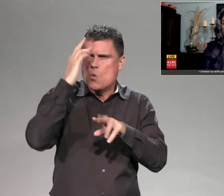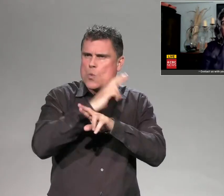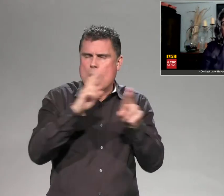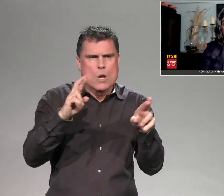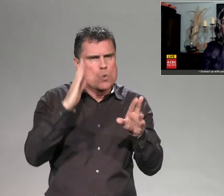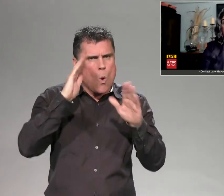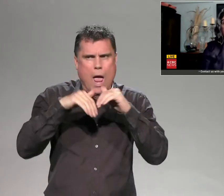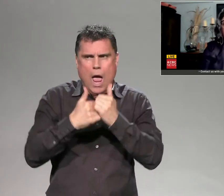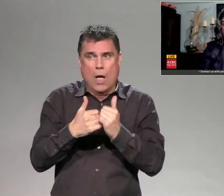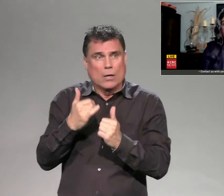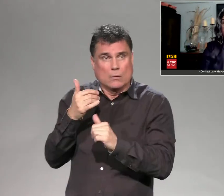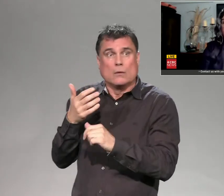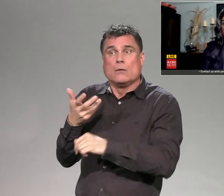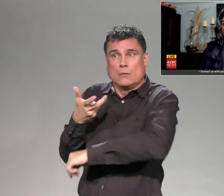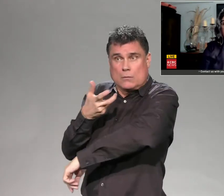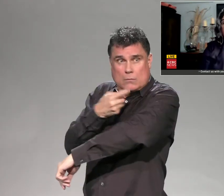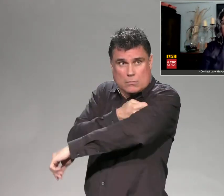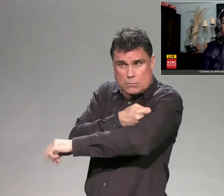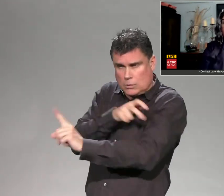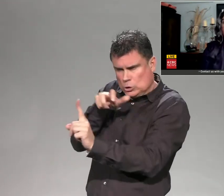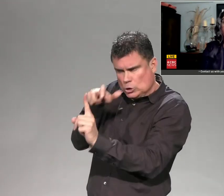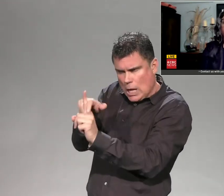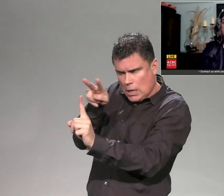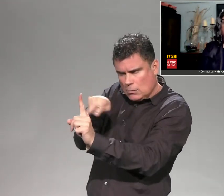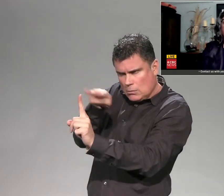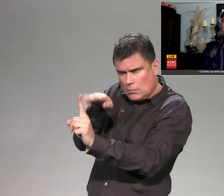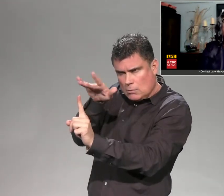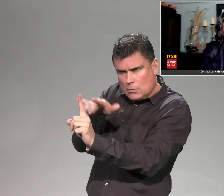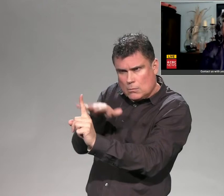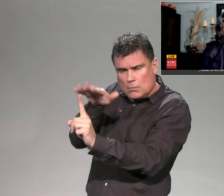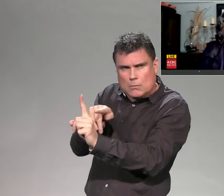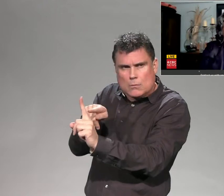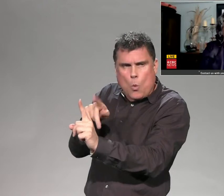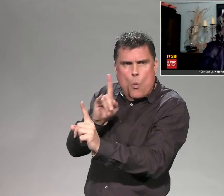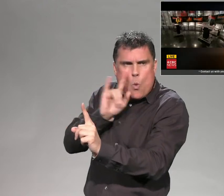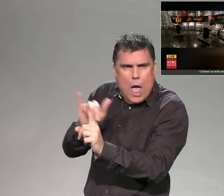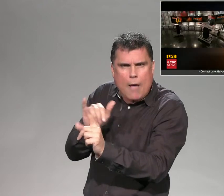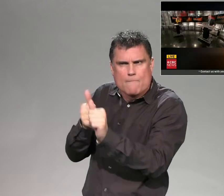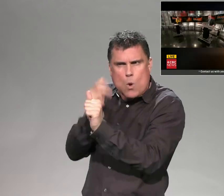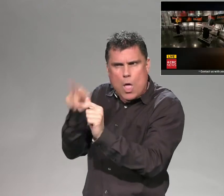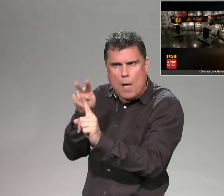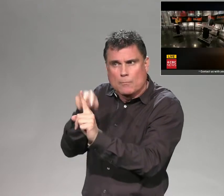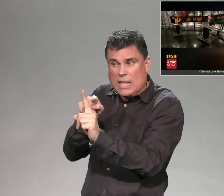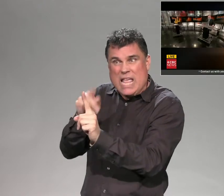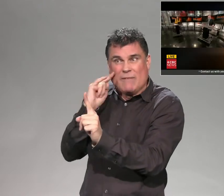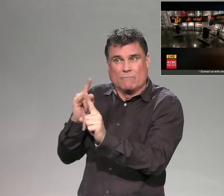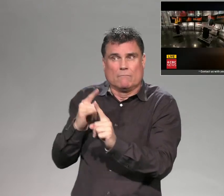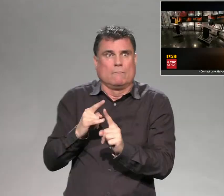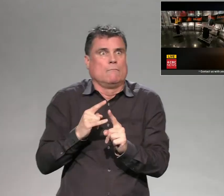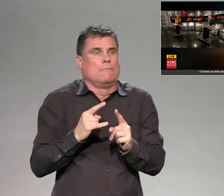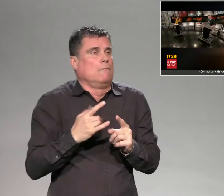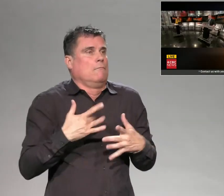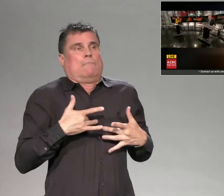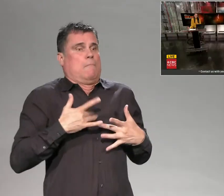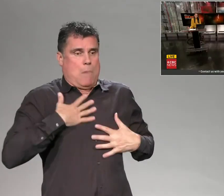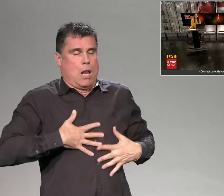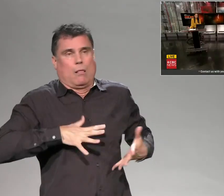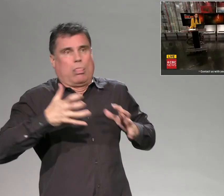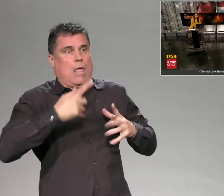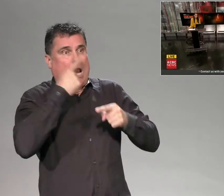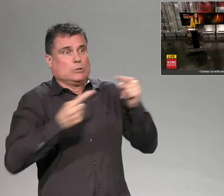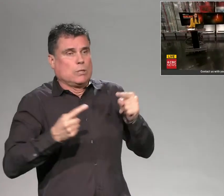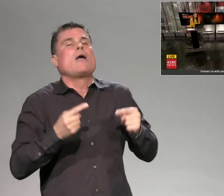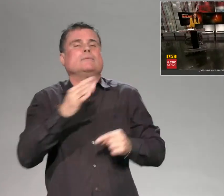you're protected as much as possible in that circumstance. Dr. McDonald, thank you. And Bobby, thank you for that question. Now